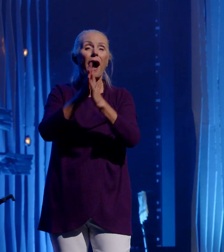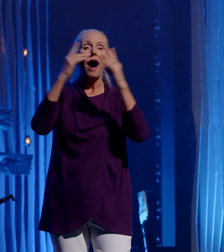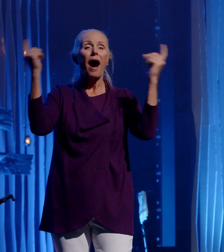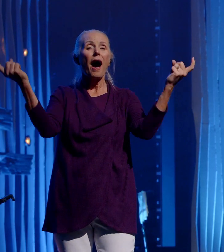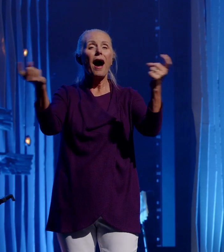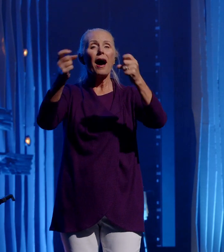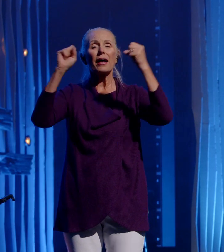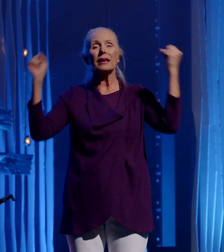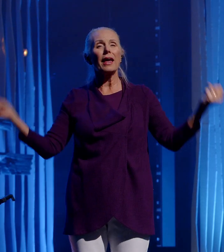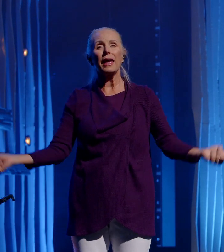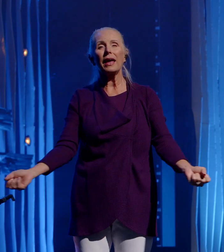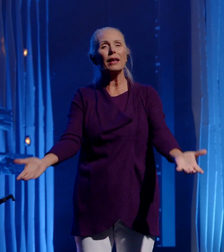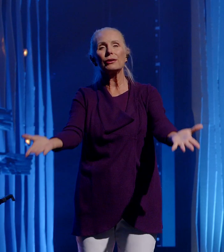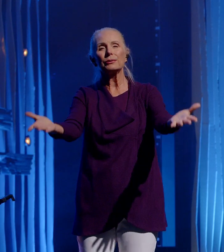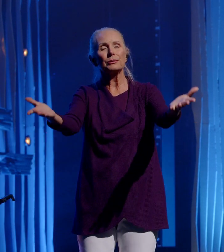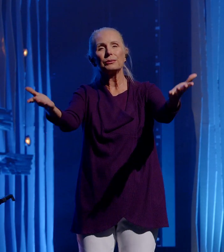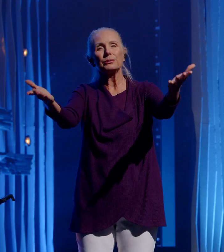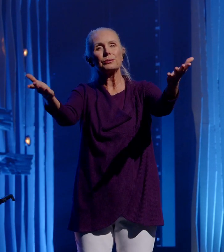Hallelujah.